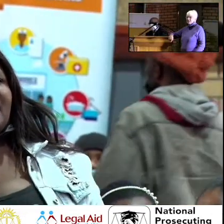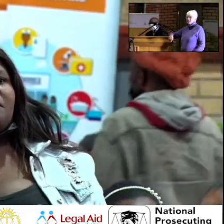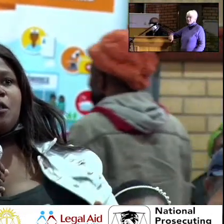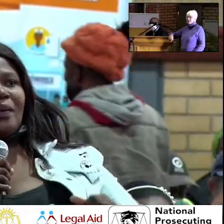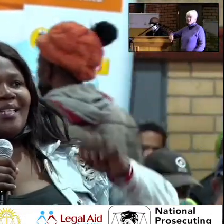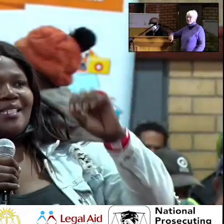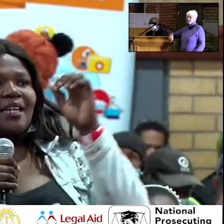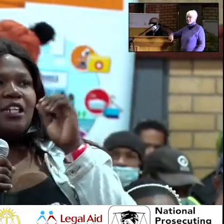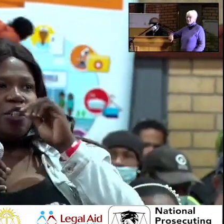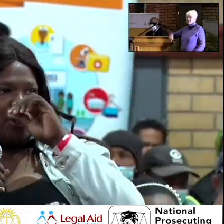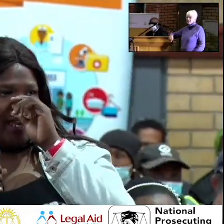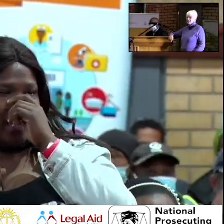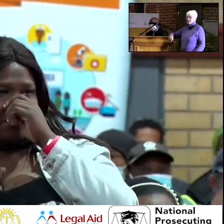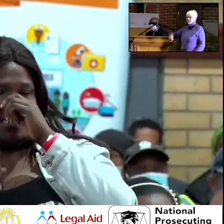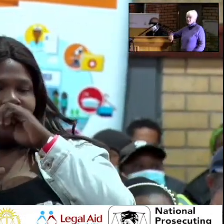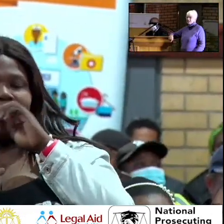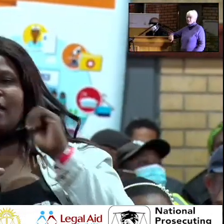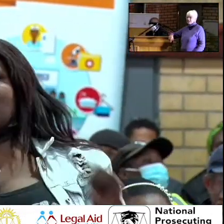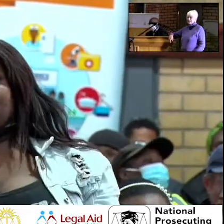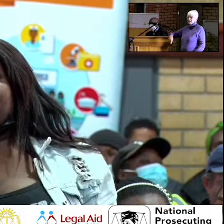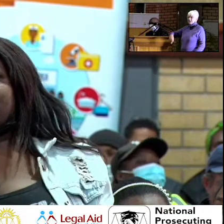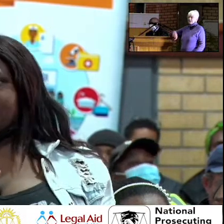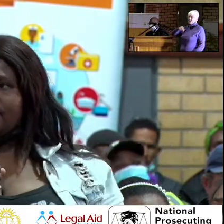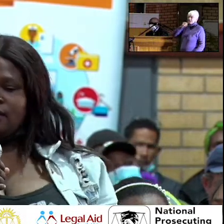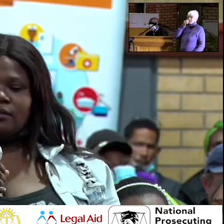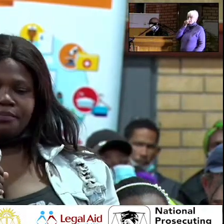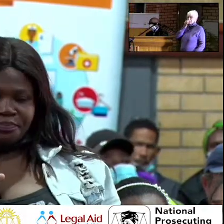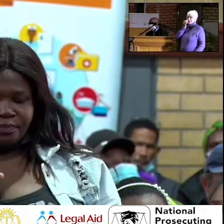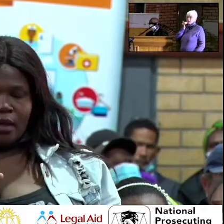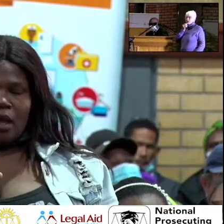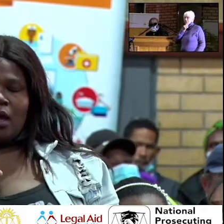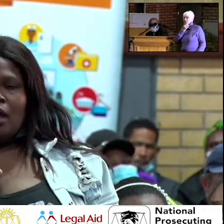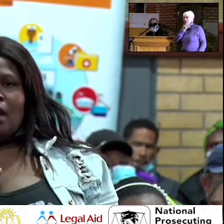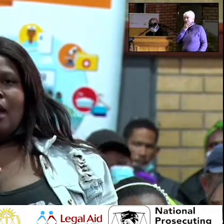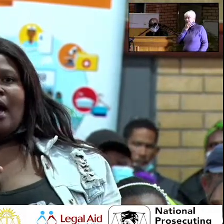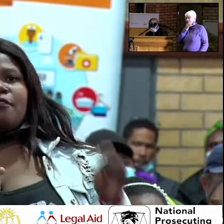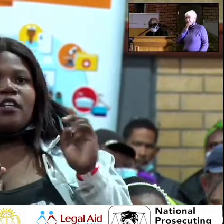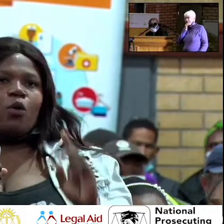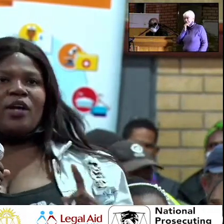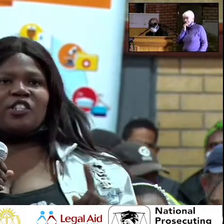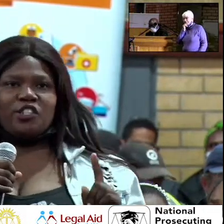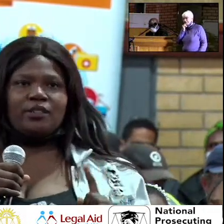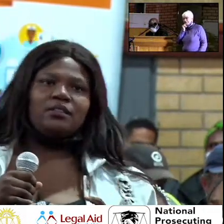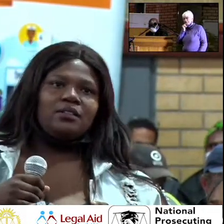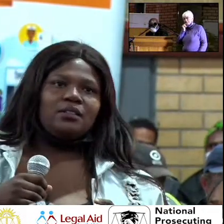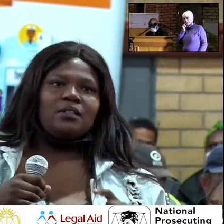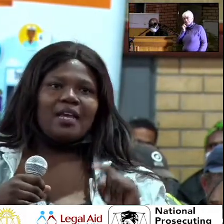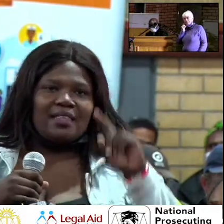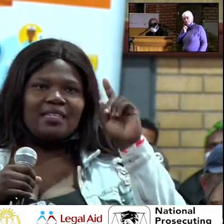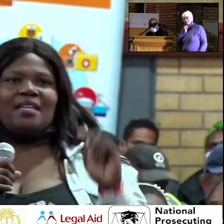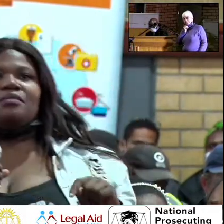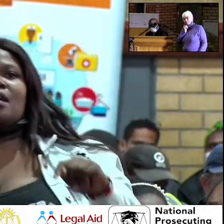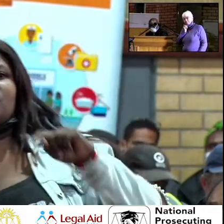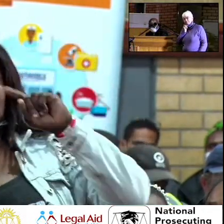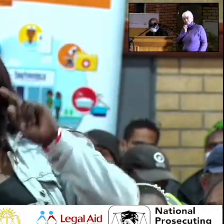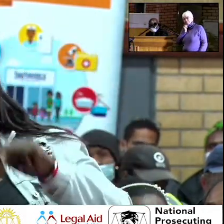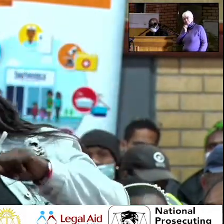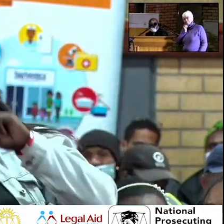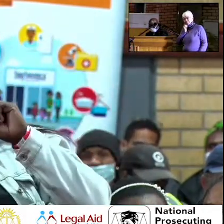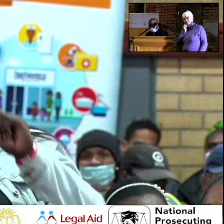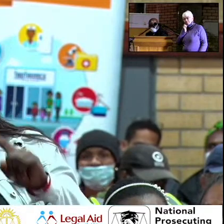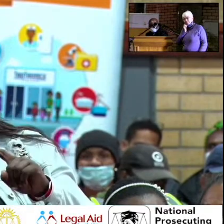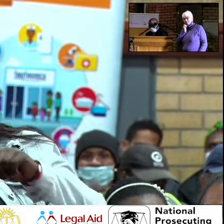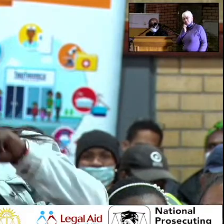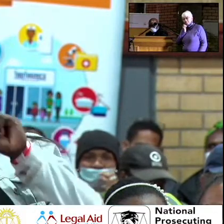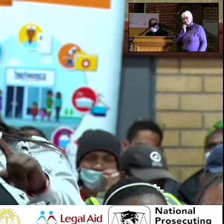My name is Pelisa Krishe. I'm staying in Area 15. I've got a question. At the same time, it's not a question,